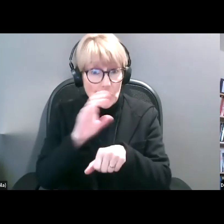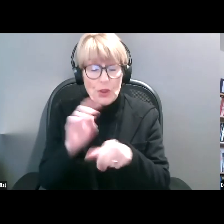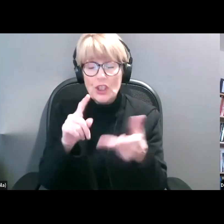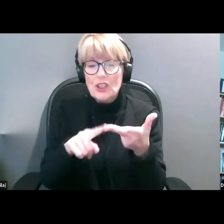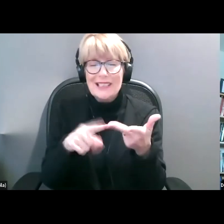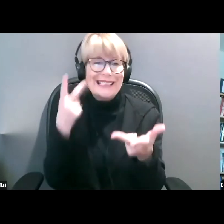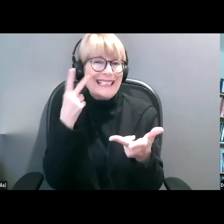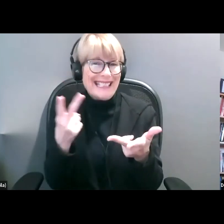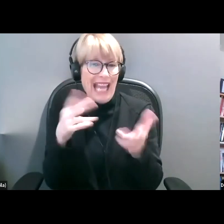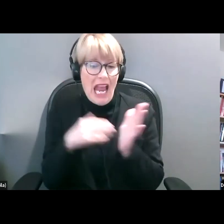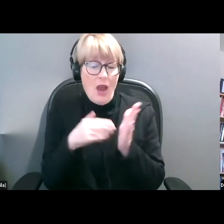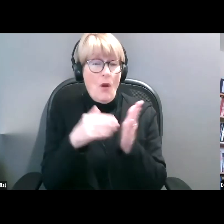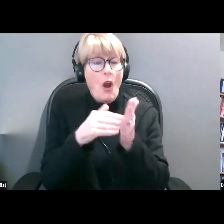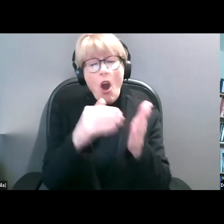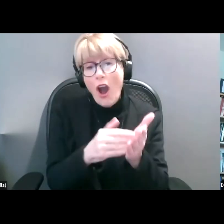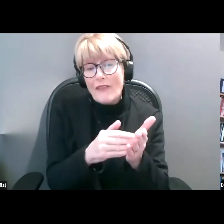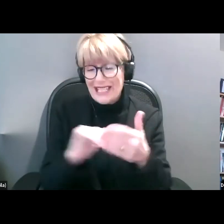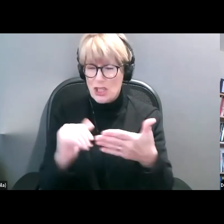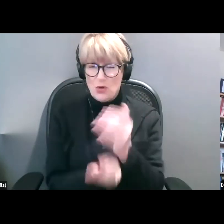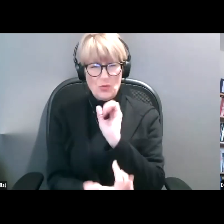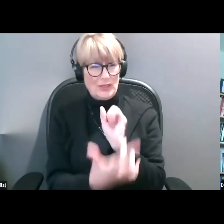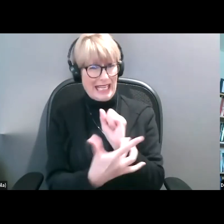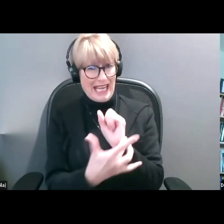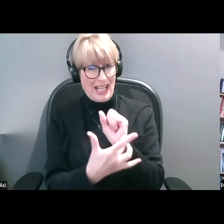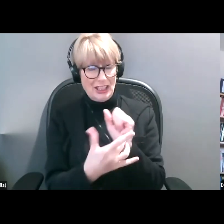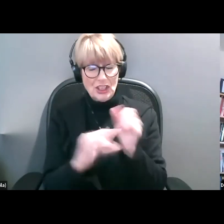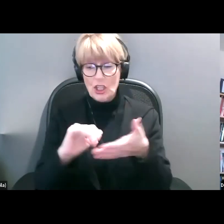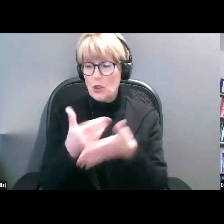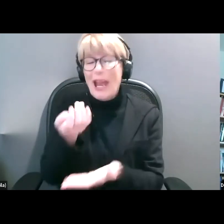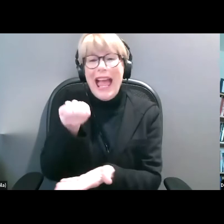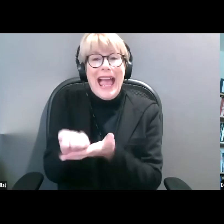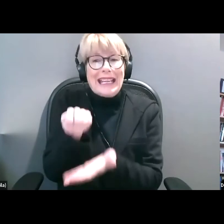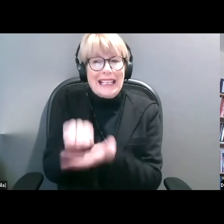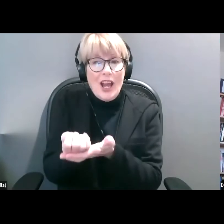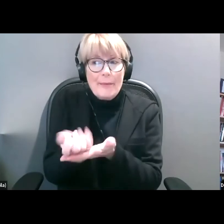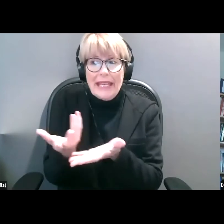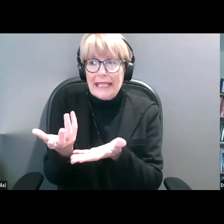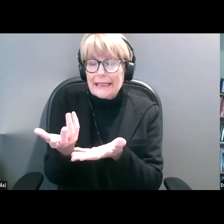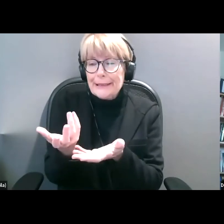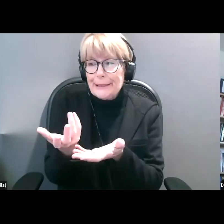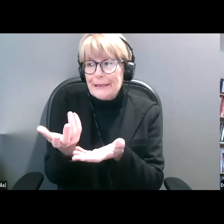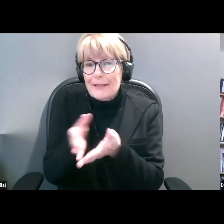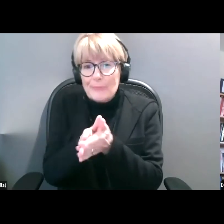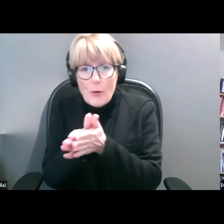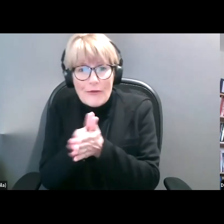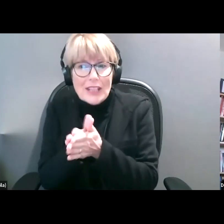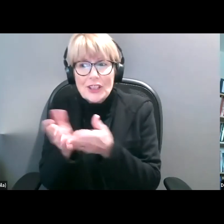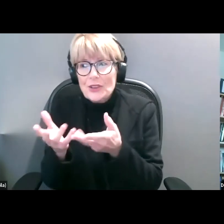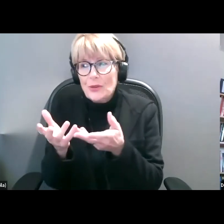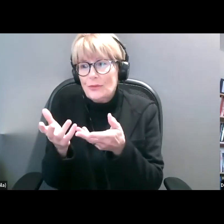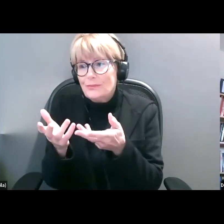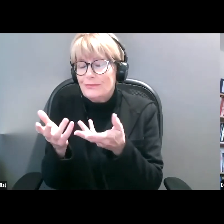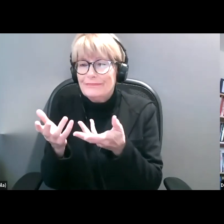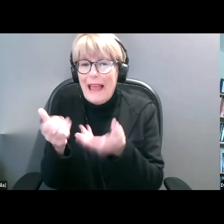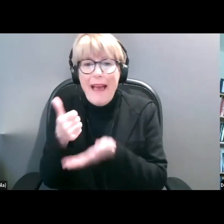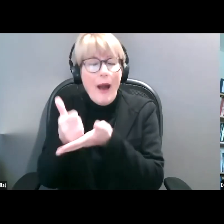see how oftentimes new technology, new economic drivers often reach communities of